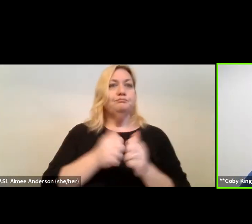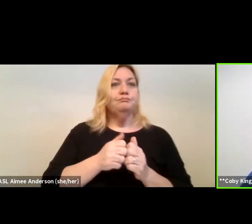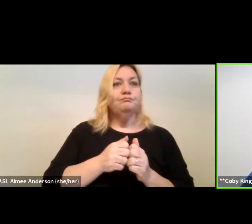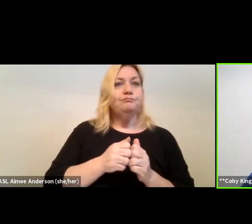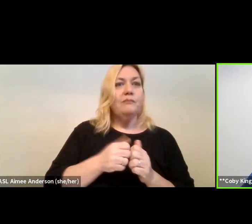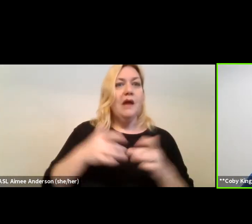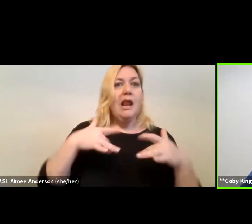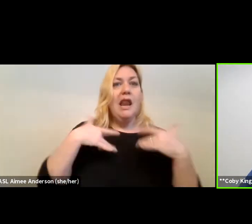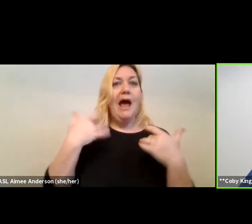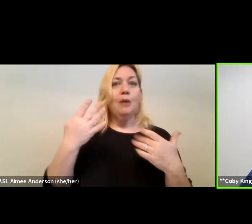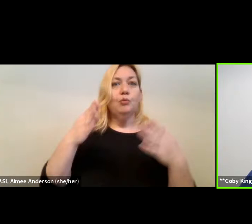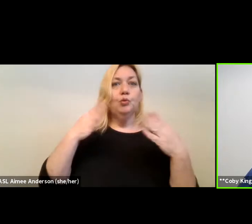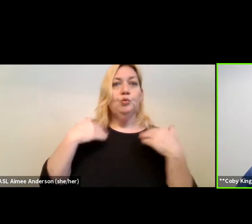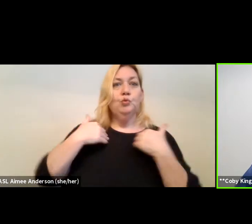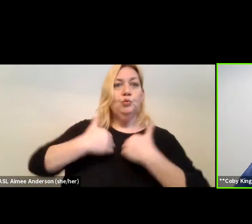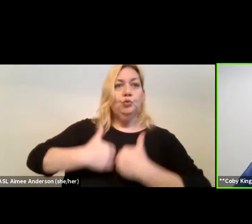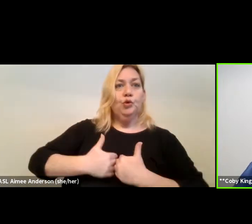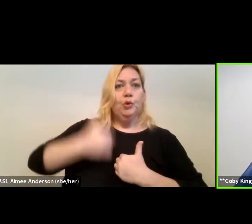Falco.